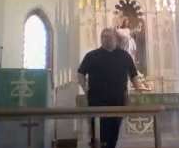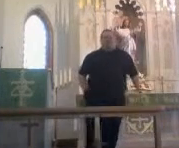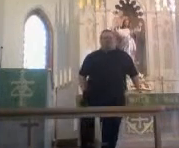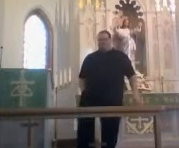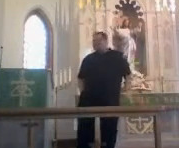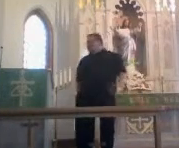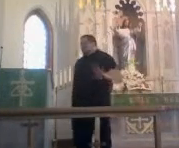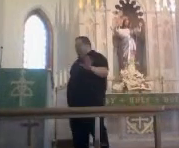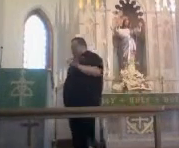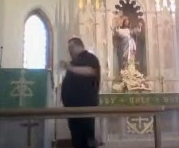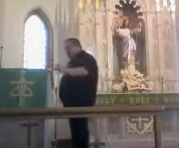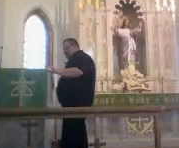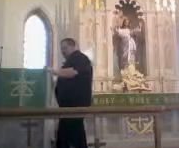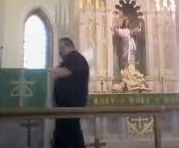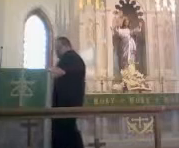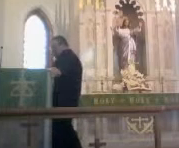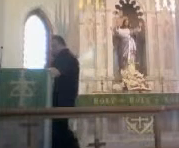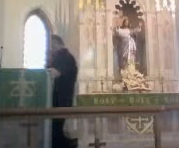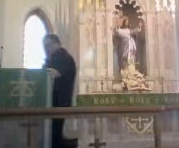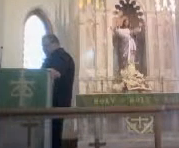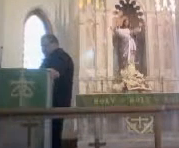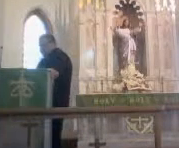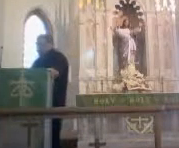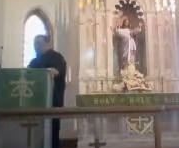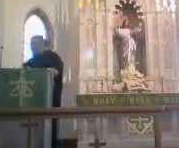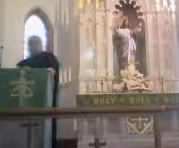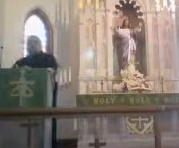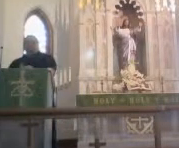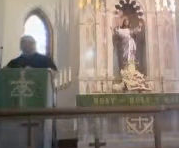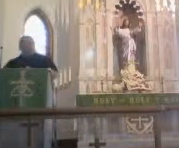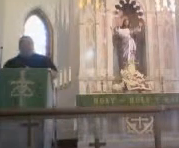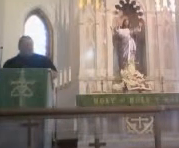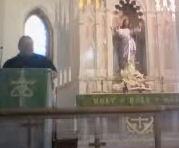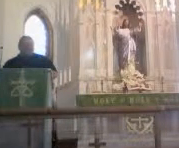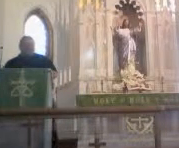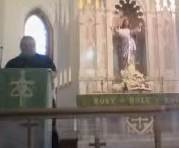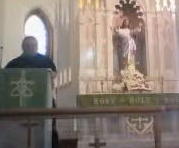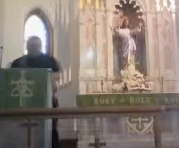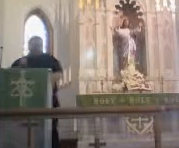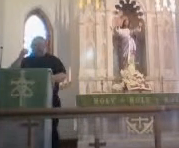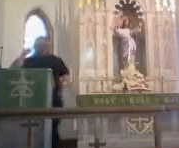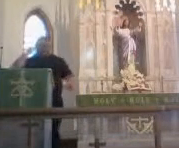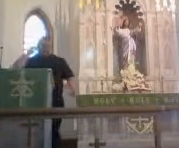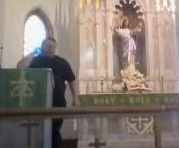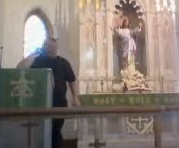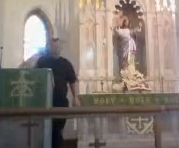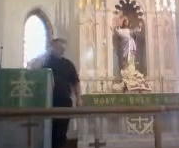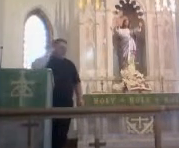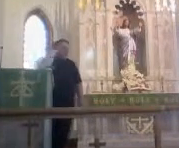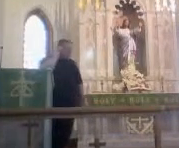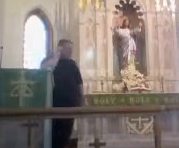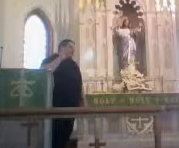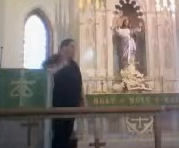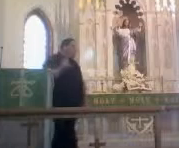pastors, put them all to death. In response to this, then, imagine